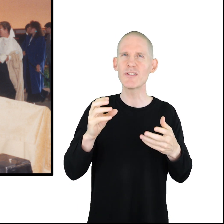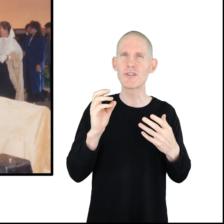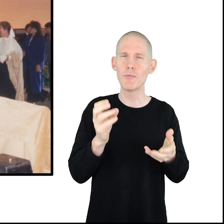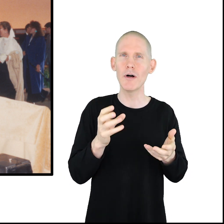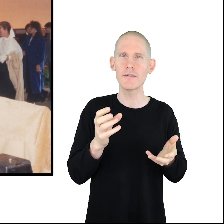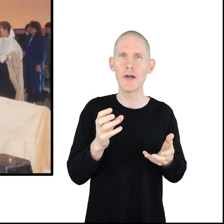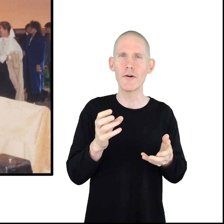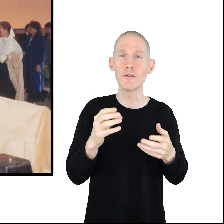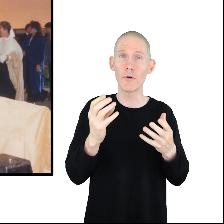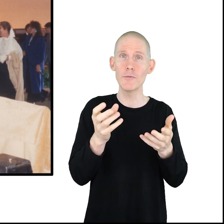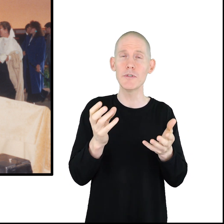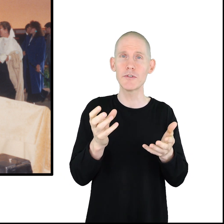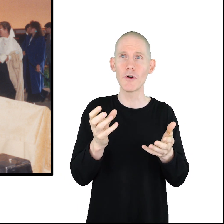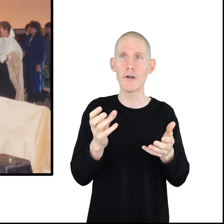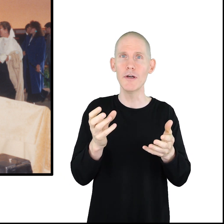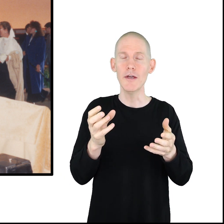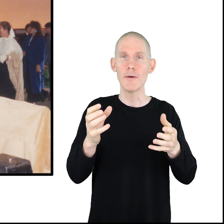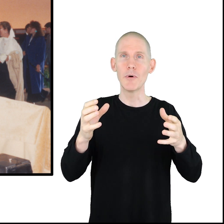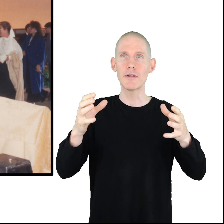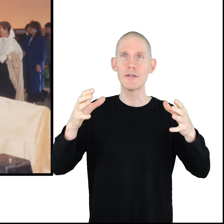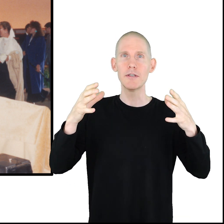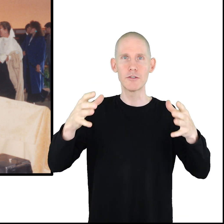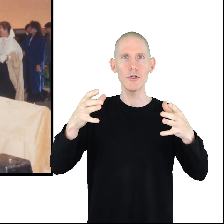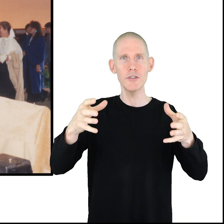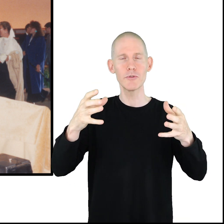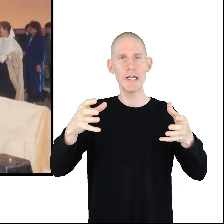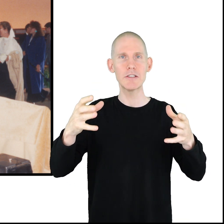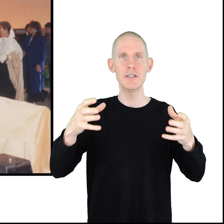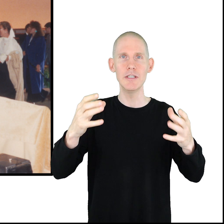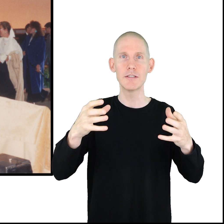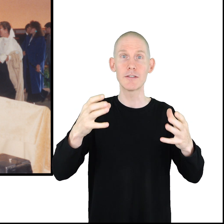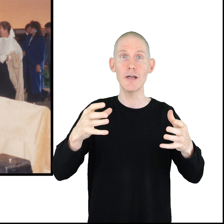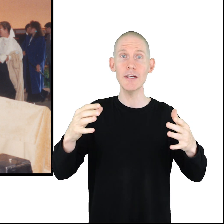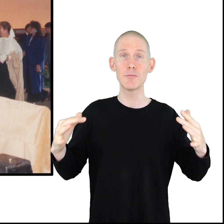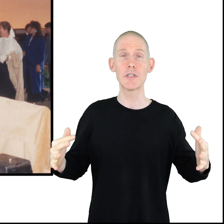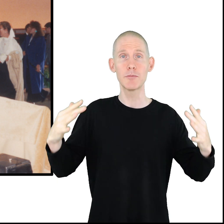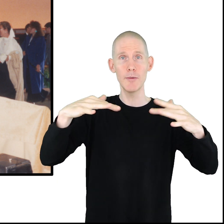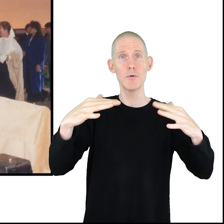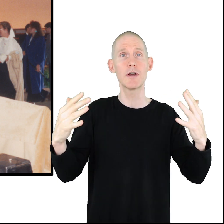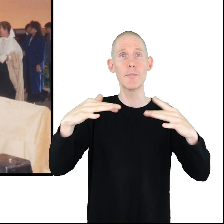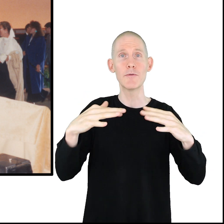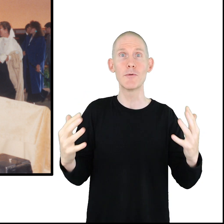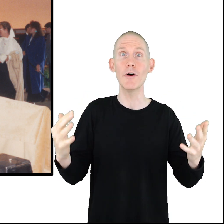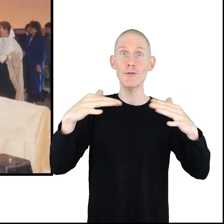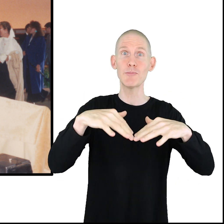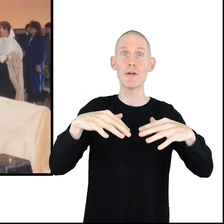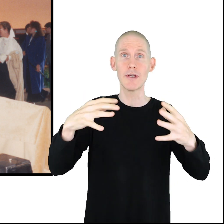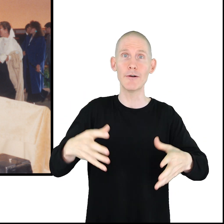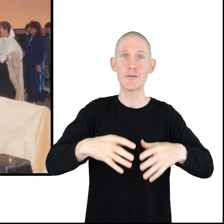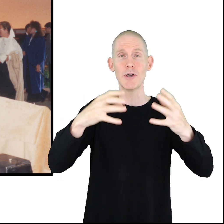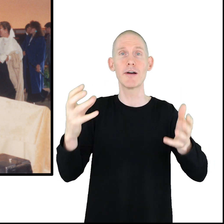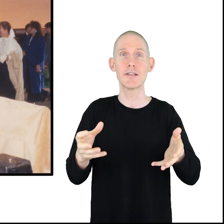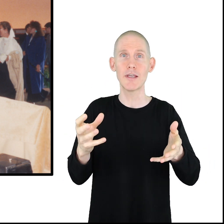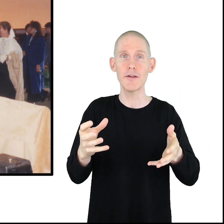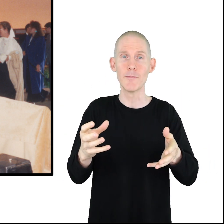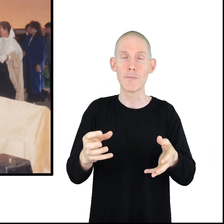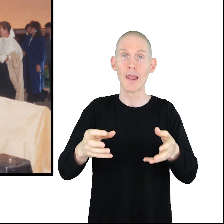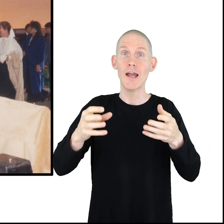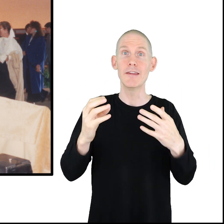small town in northern Minnesota. But the church was actually decent sized because people would come in from other small towns. We all get together. And the